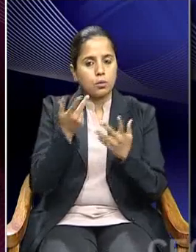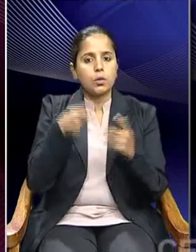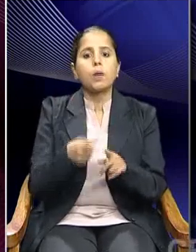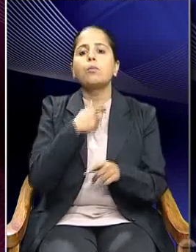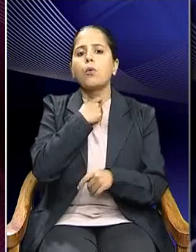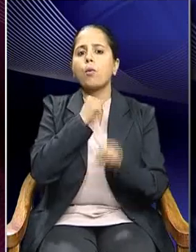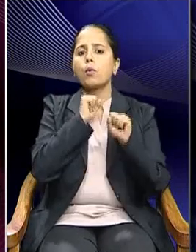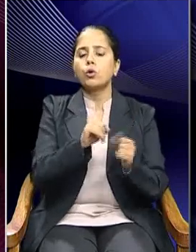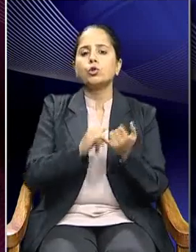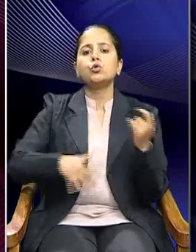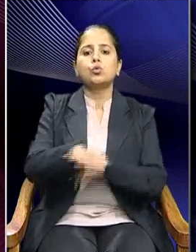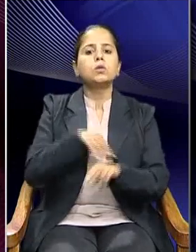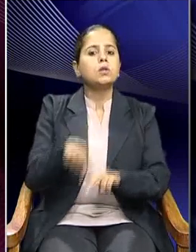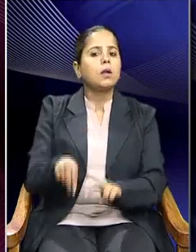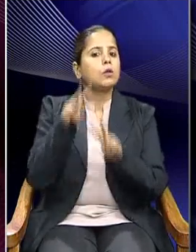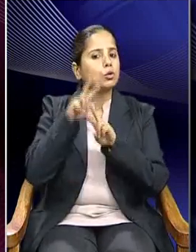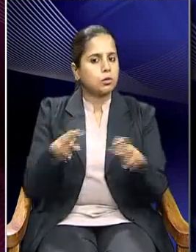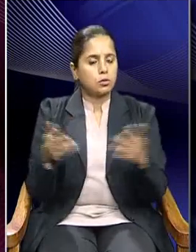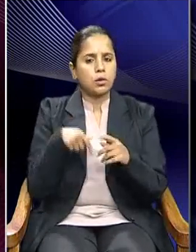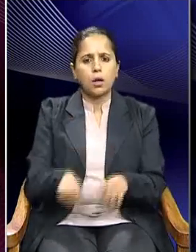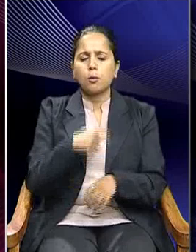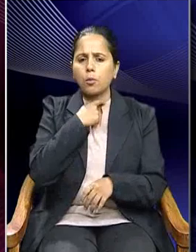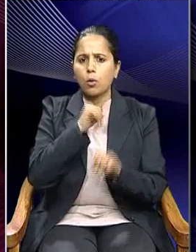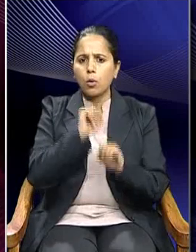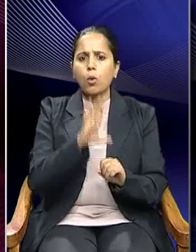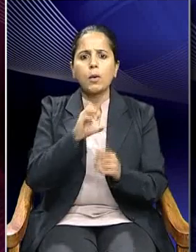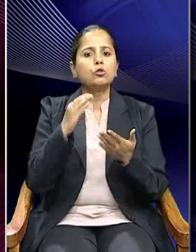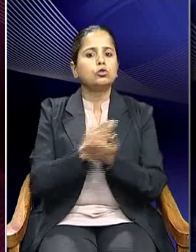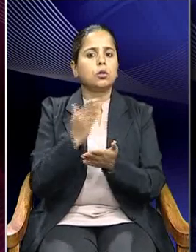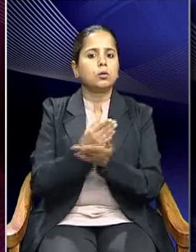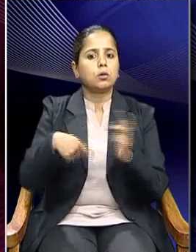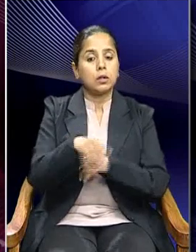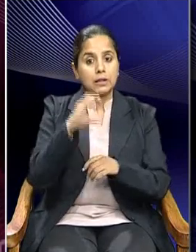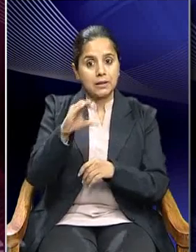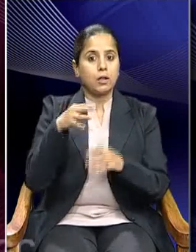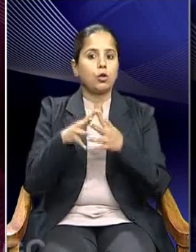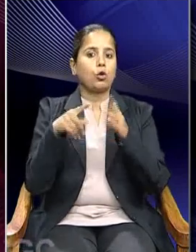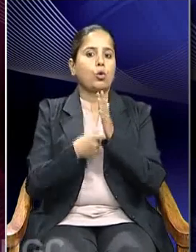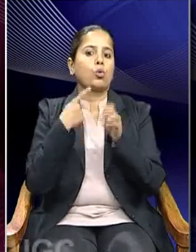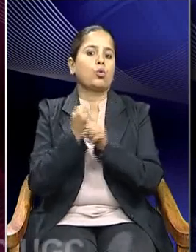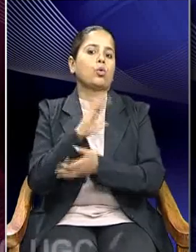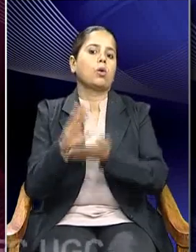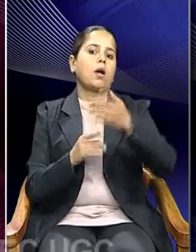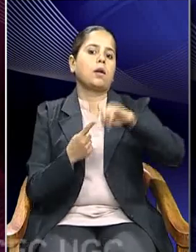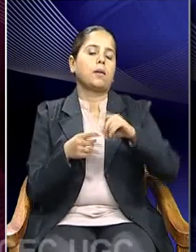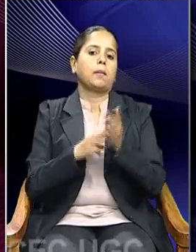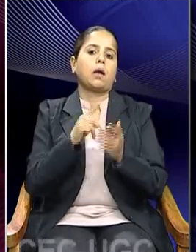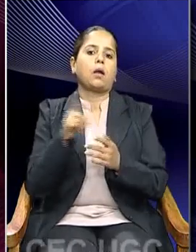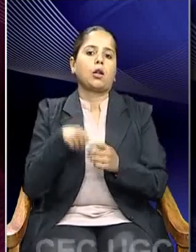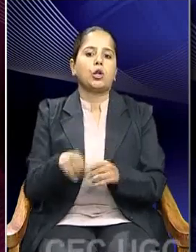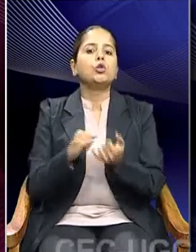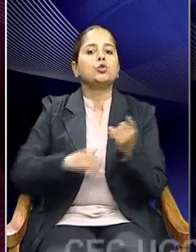of sociological research. The promise is a chapter from C. Wright Mill's work, The Sociological